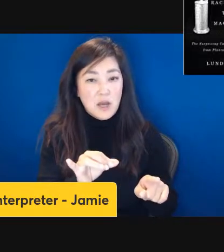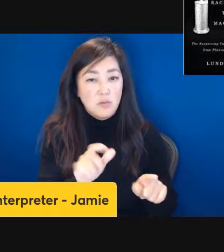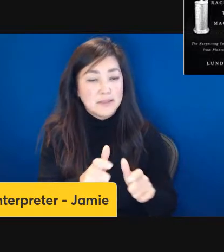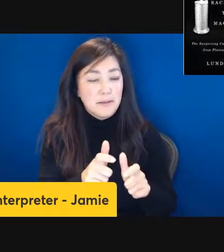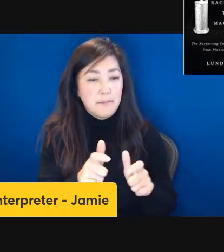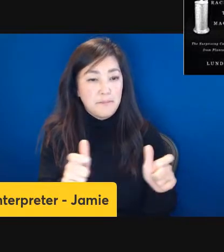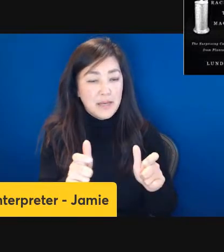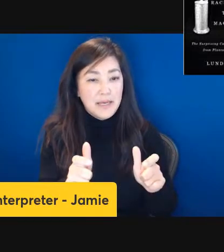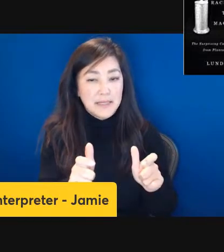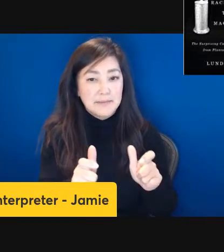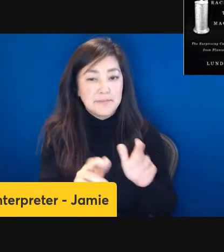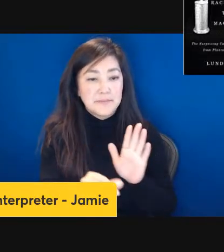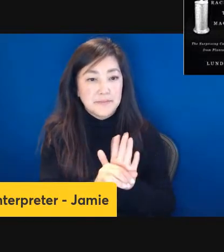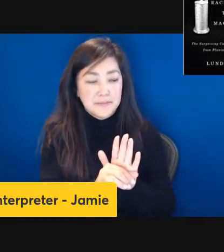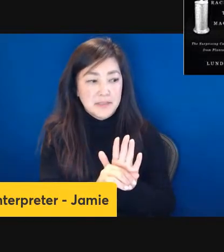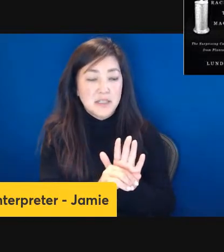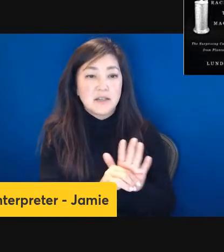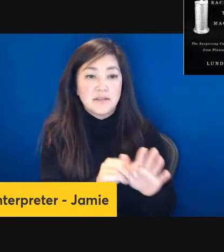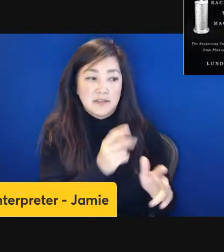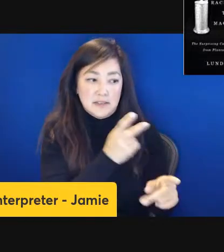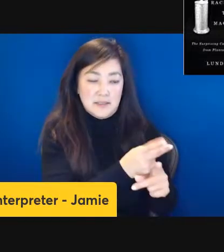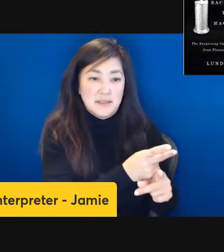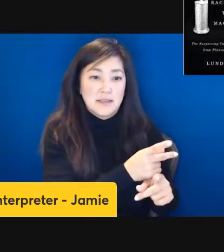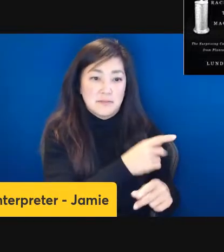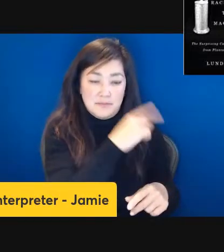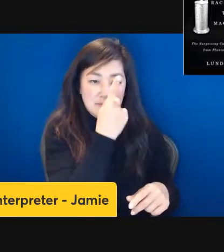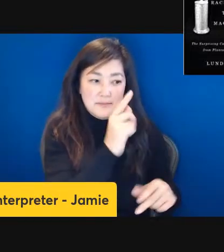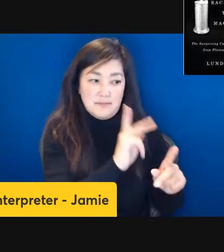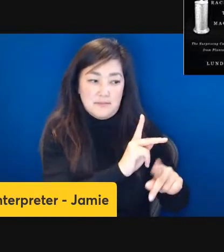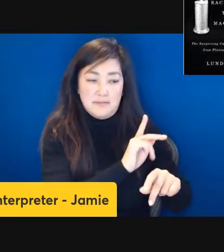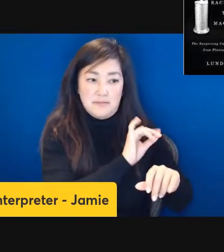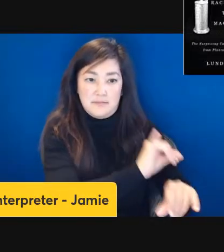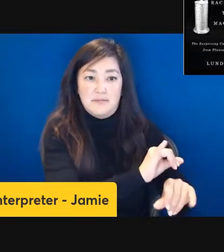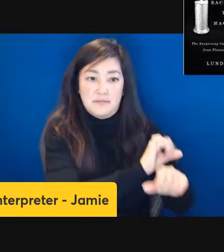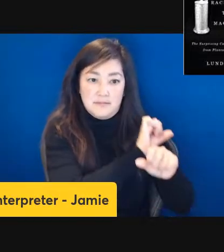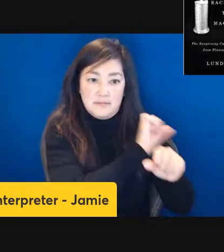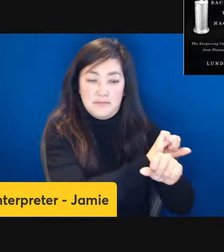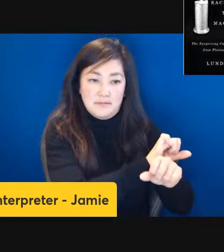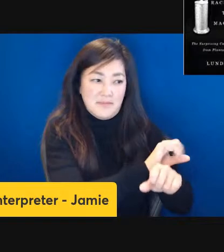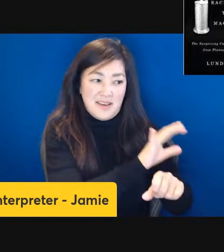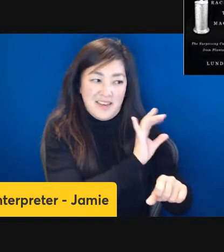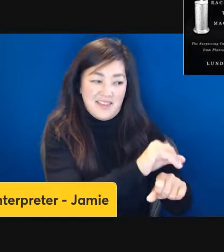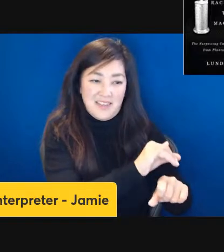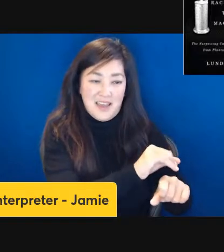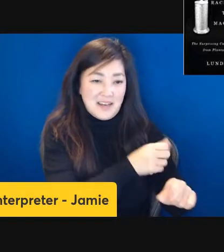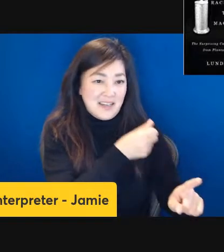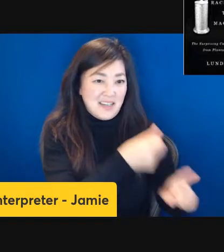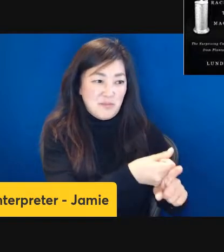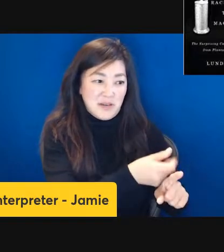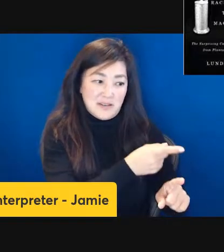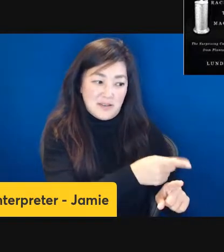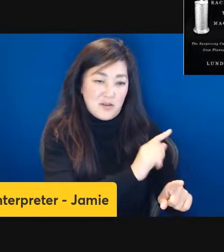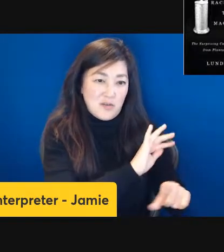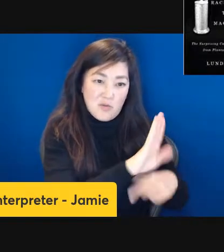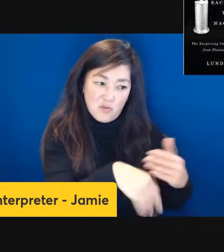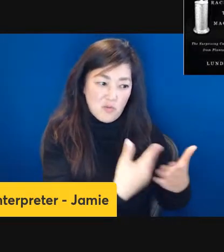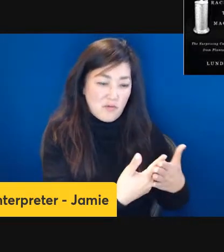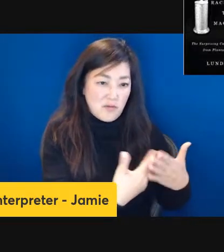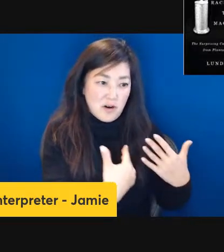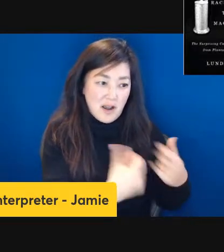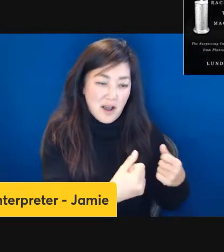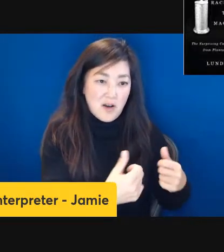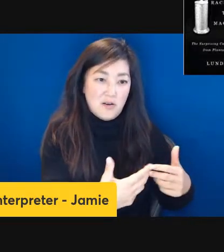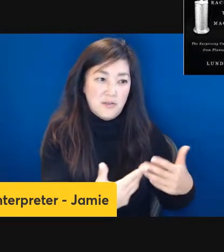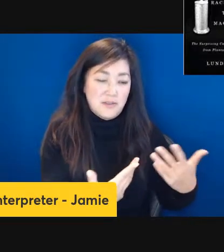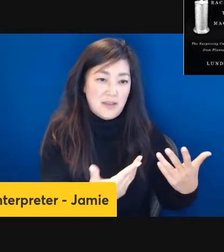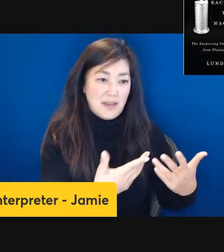characteristic of enslaved people that really struck to the heart of their humanity, making them, in his eyes